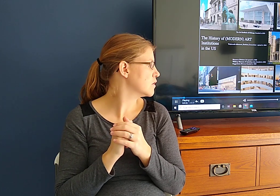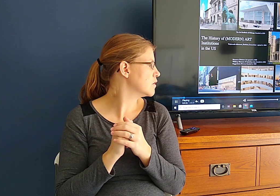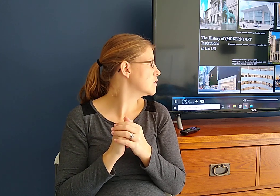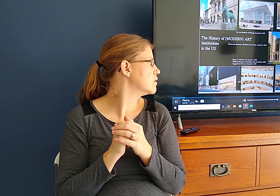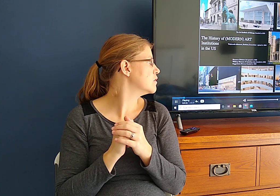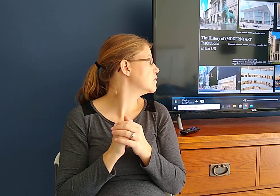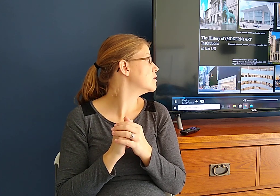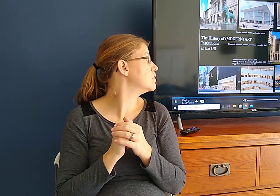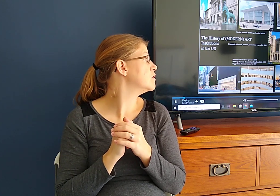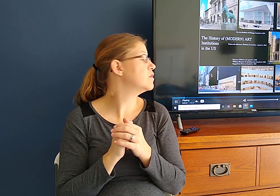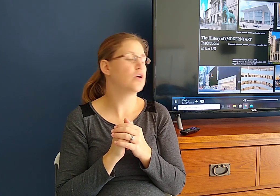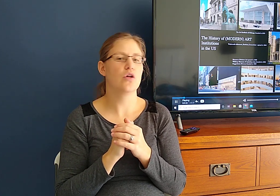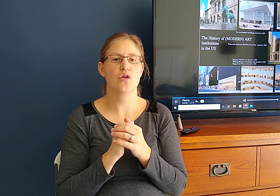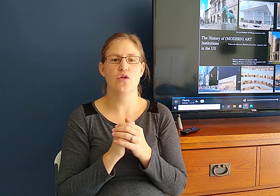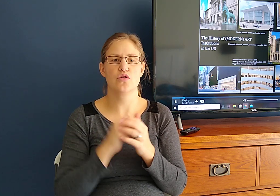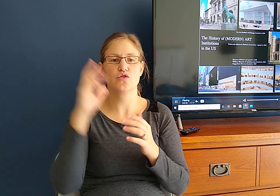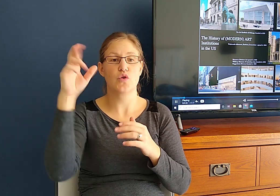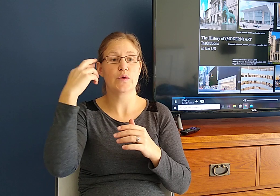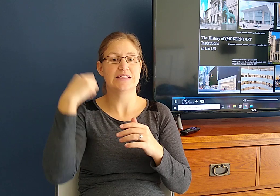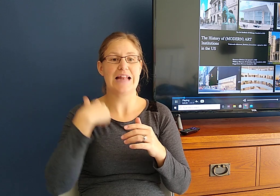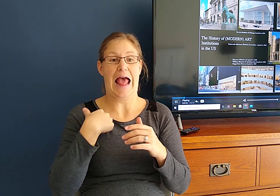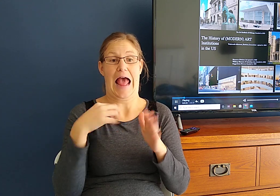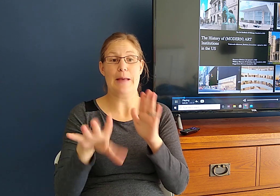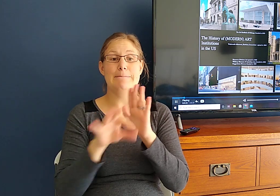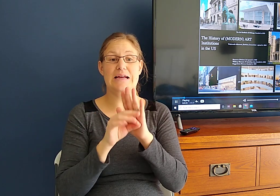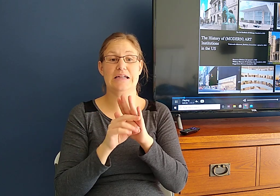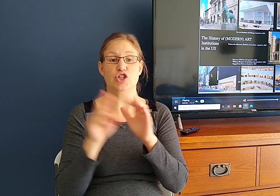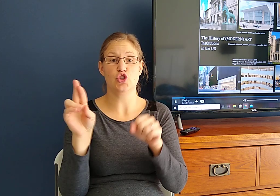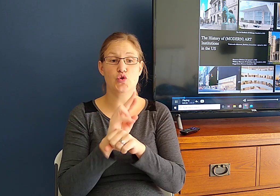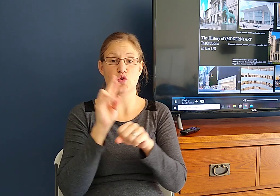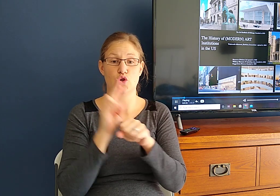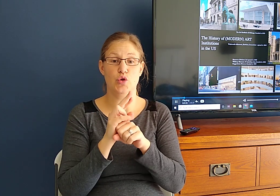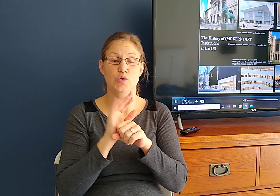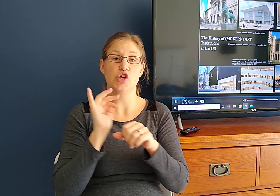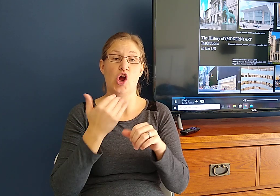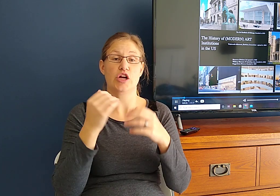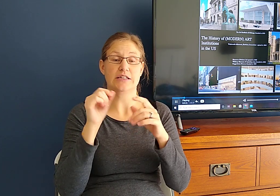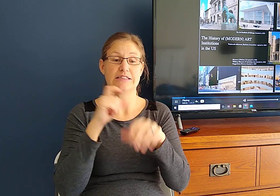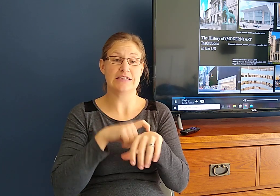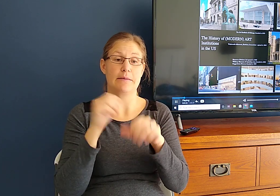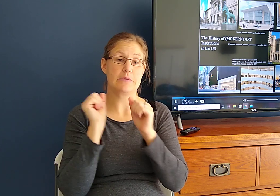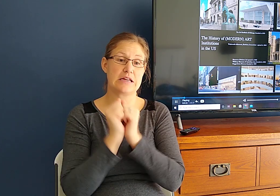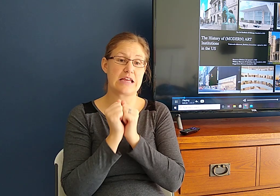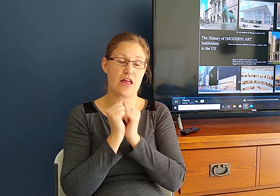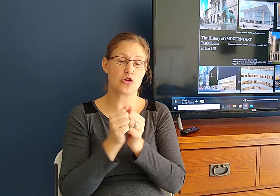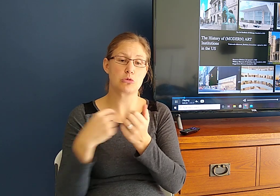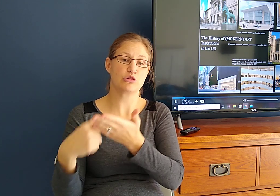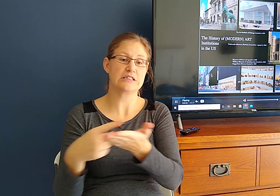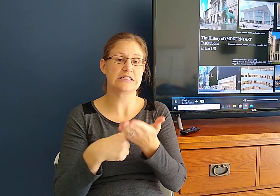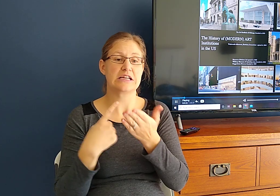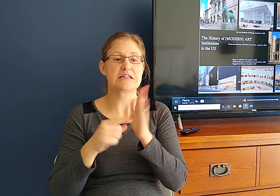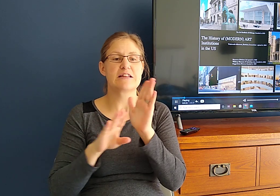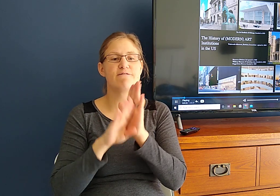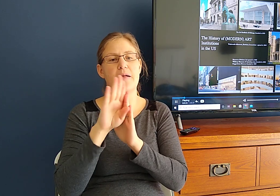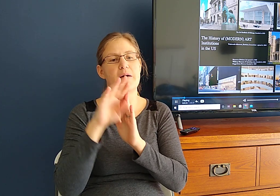Thus, the reason that I have chosen to use the remainder of our time together to discuss the developments of modern